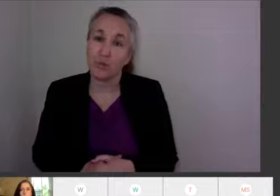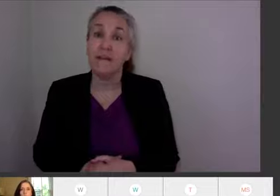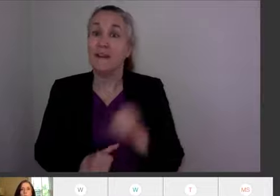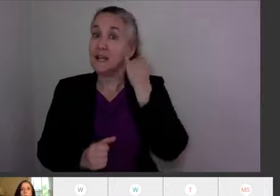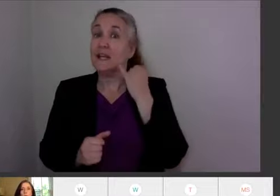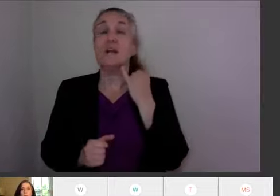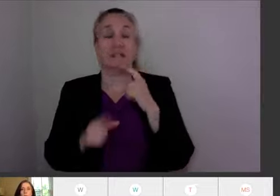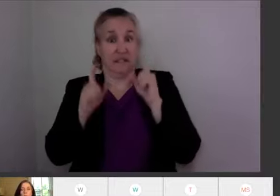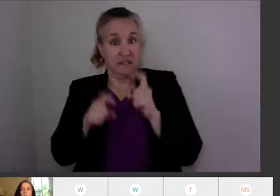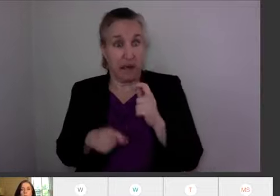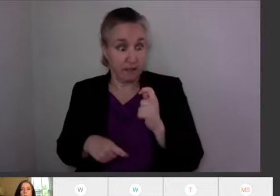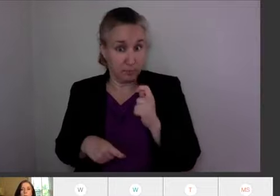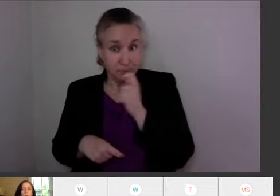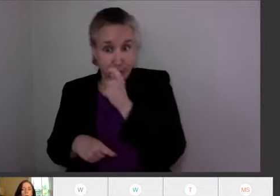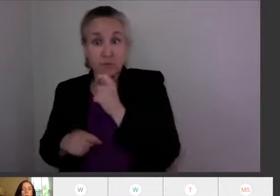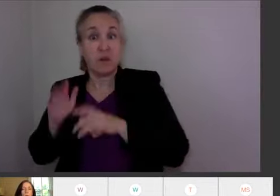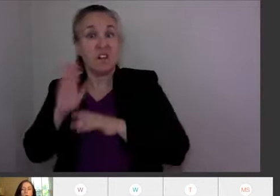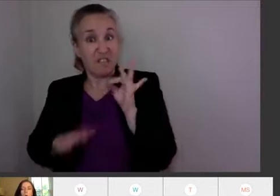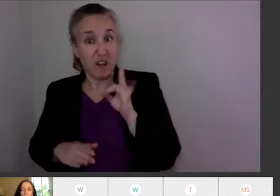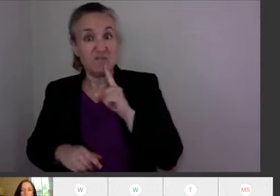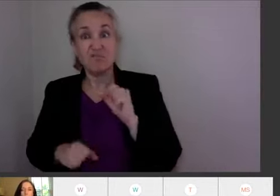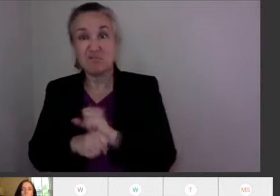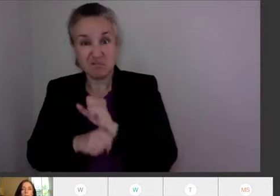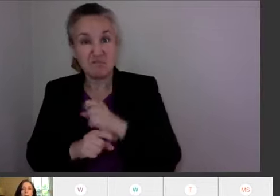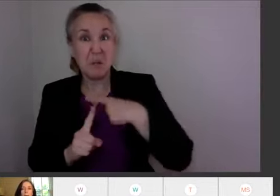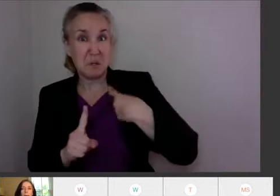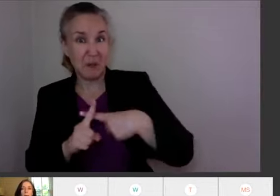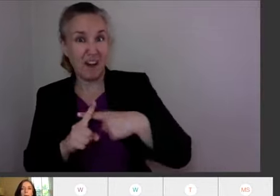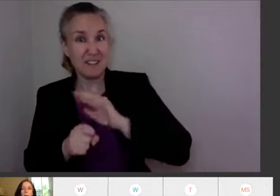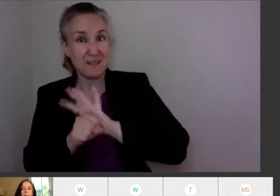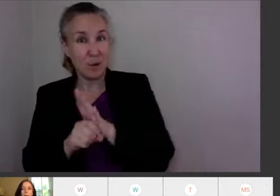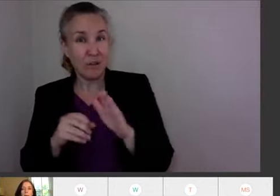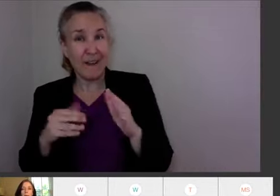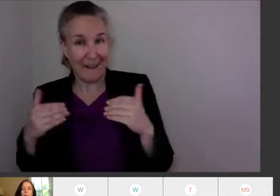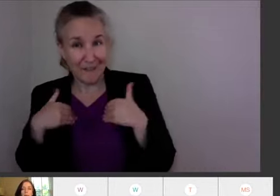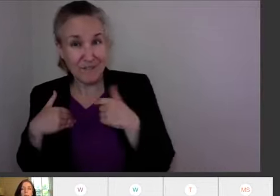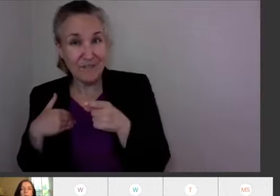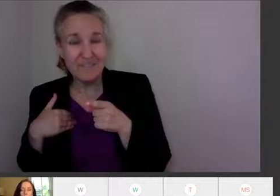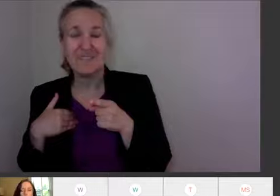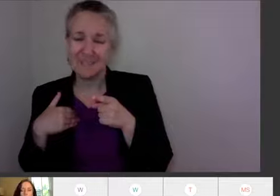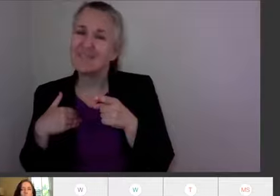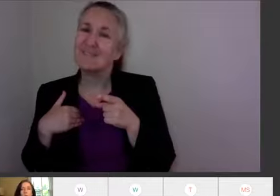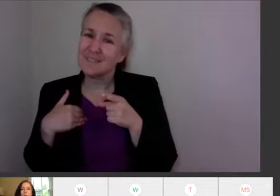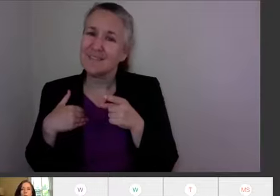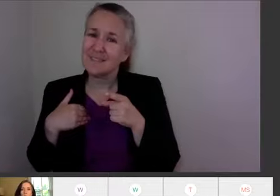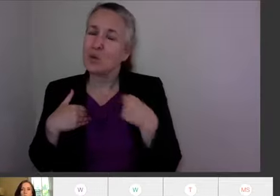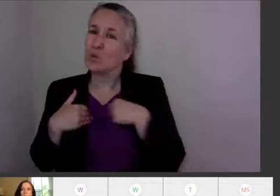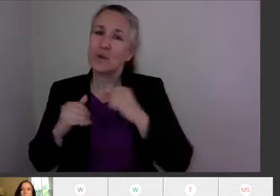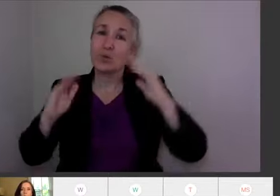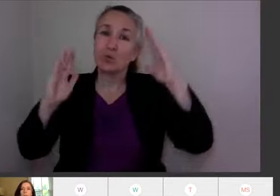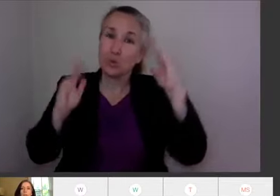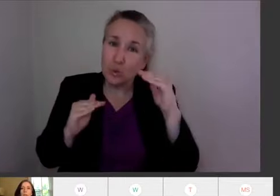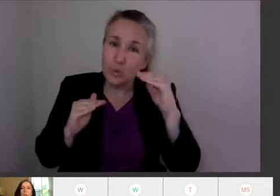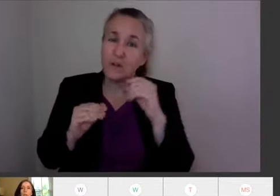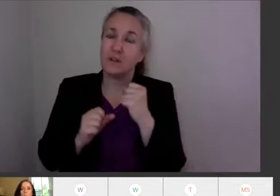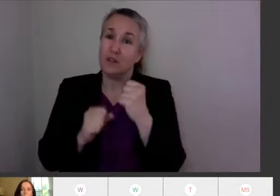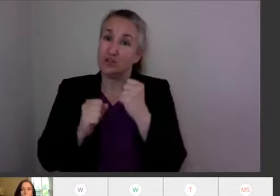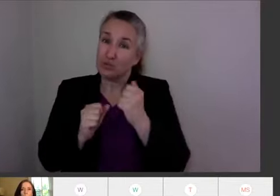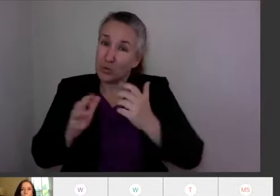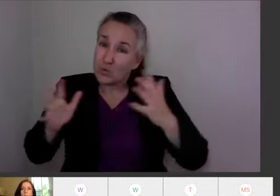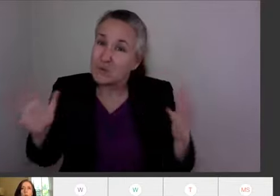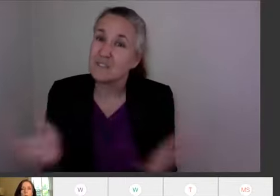positive, we just hope and strongly request that